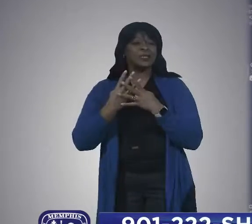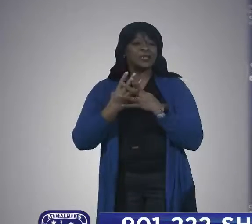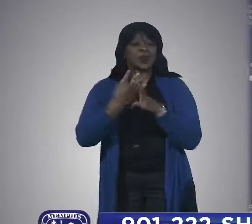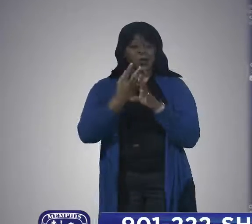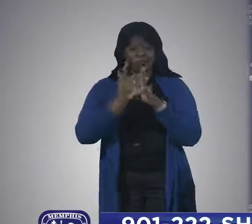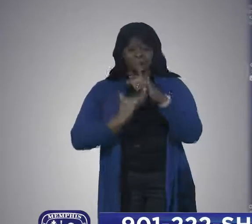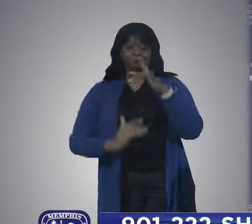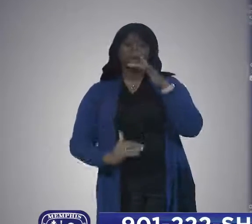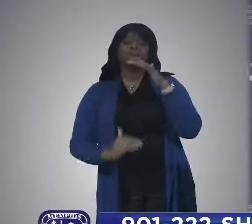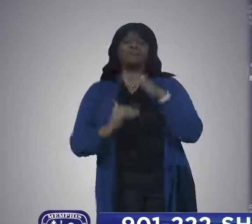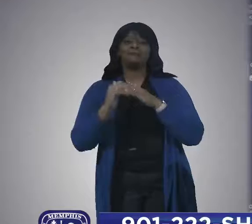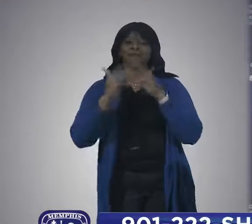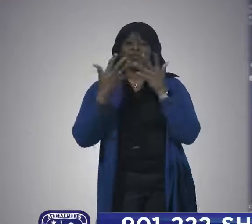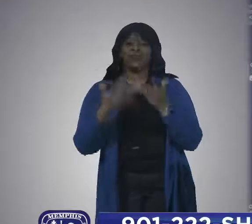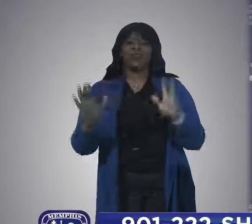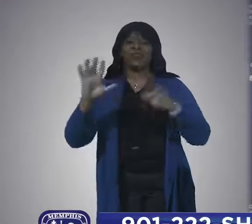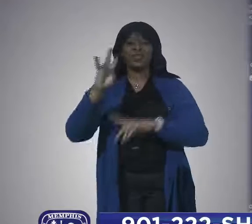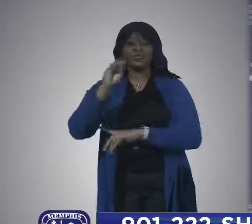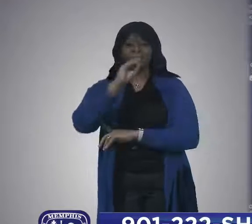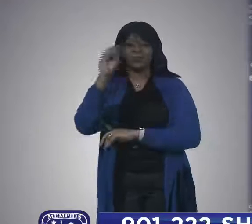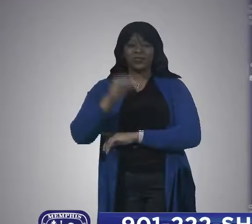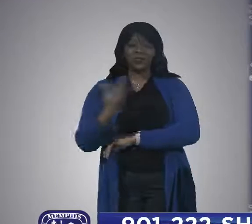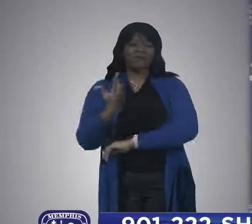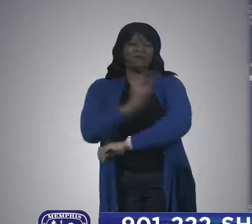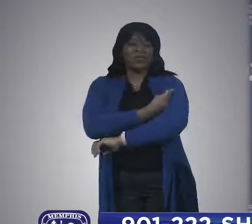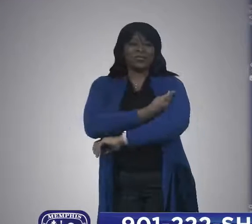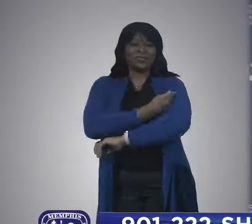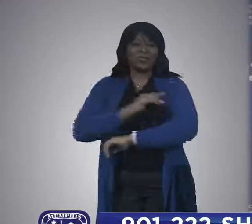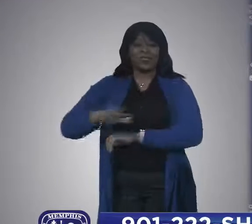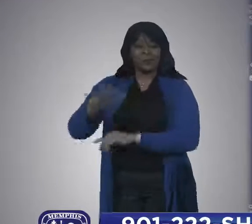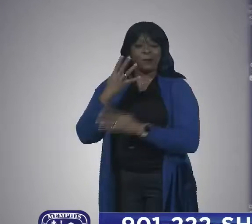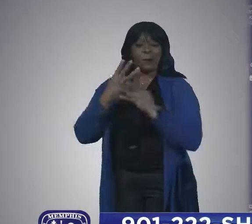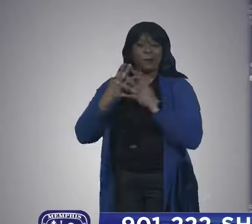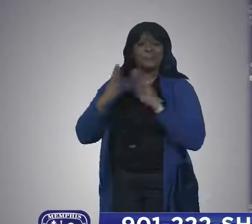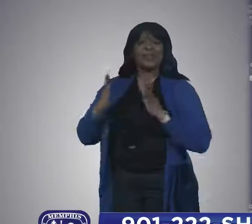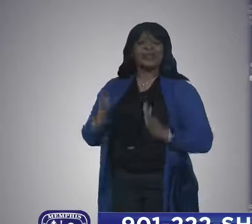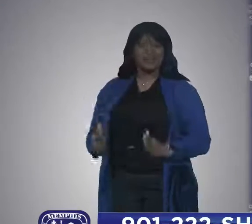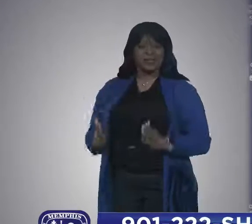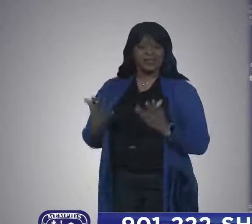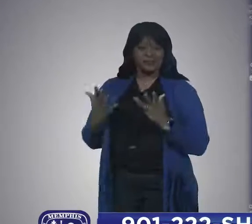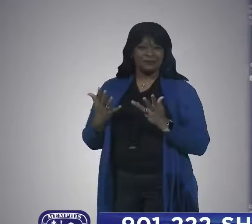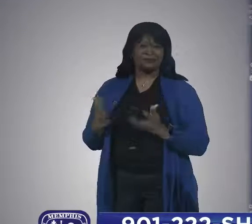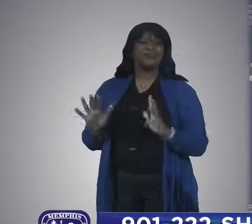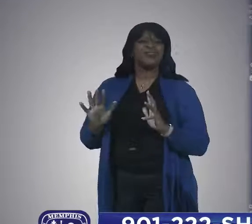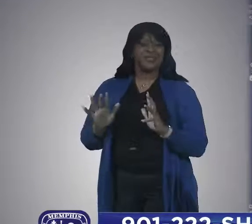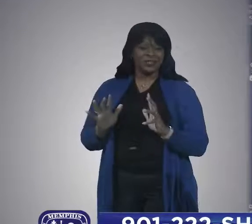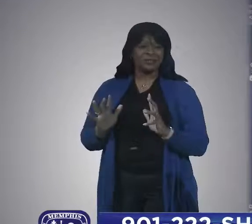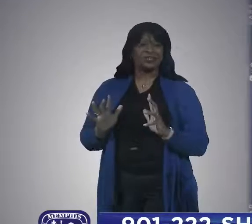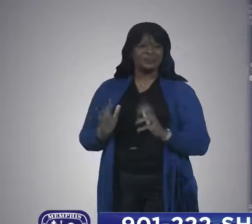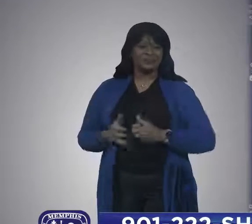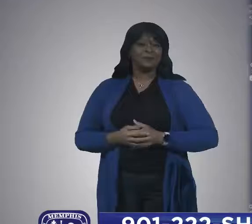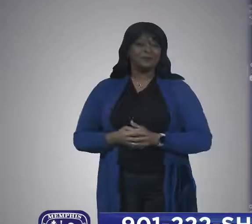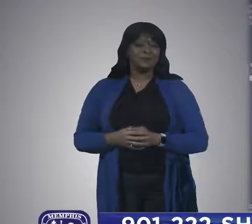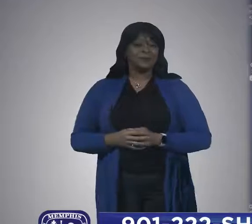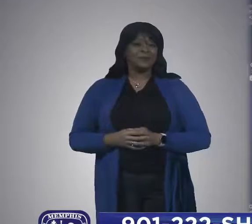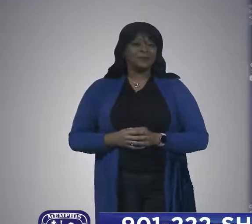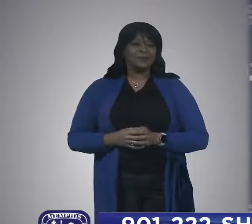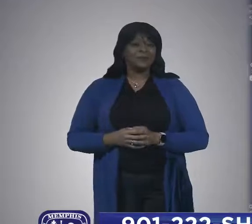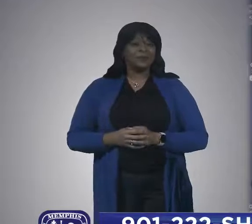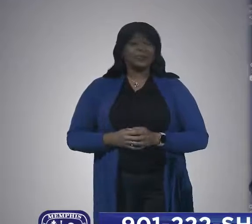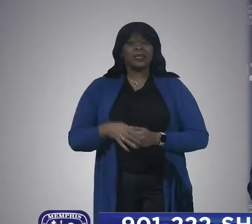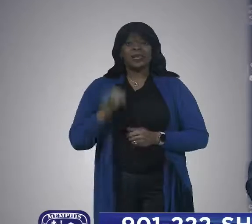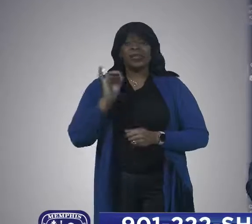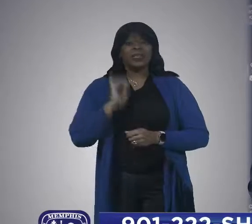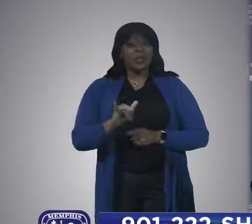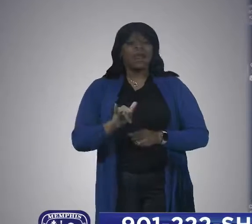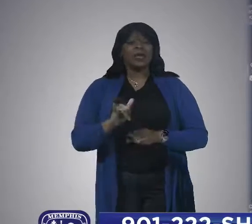that 70% vaccination rate among its inmates. And that